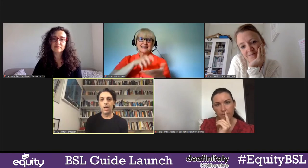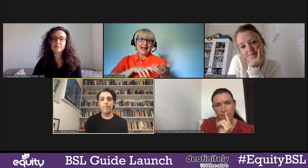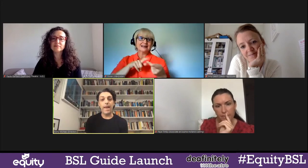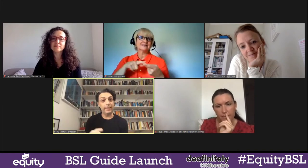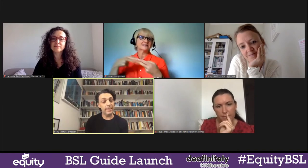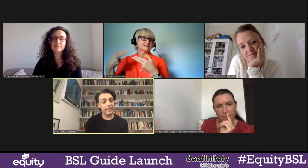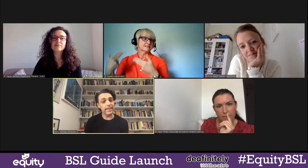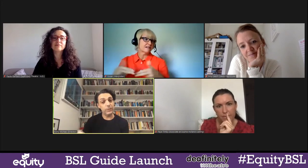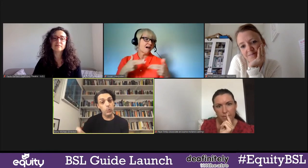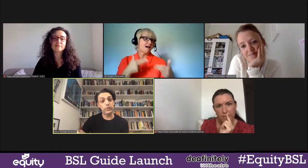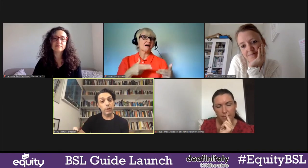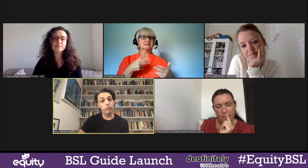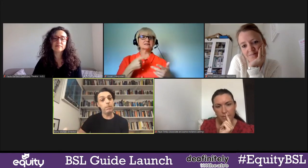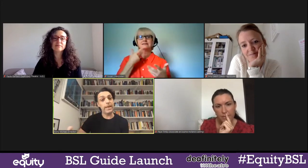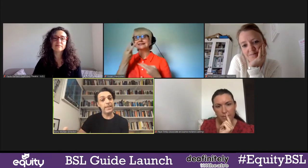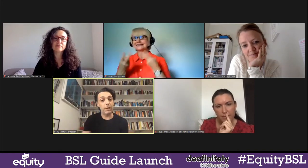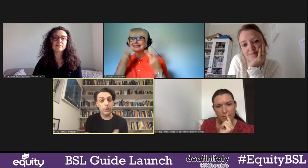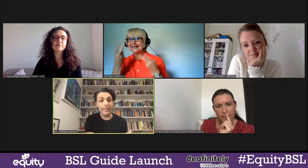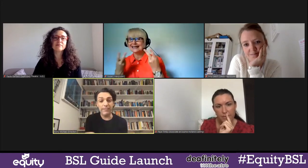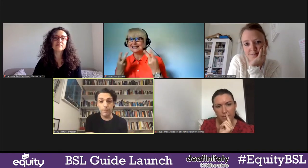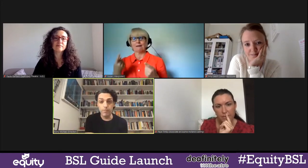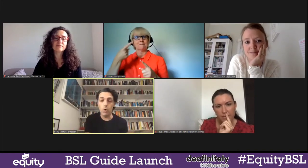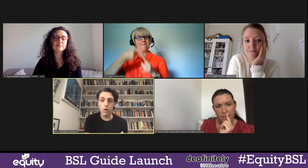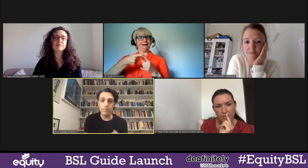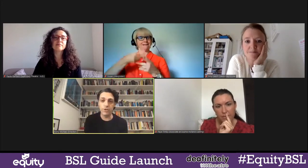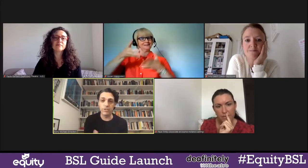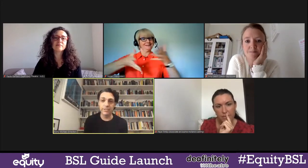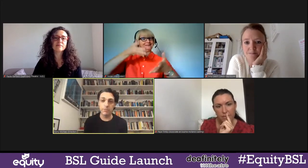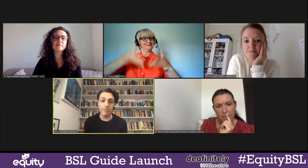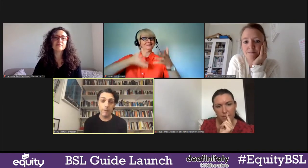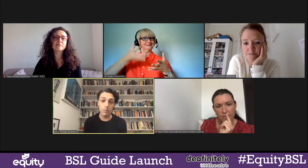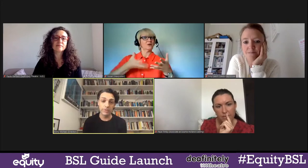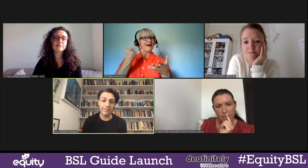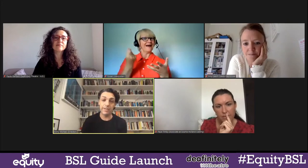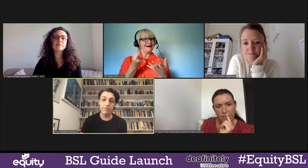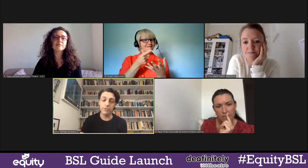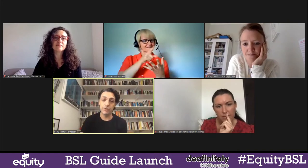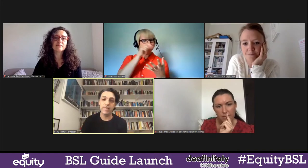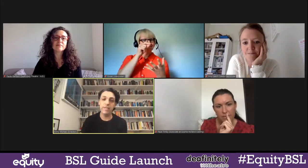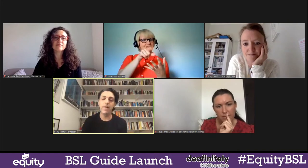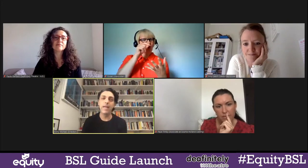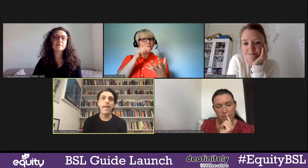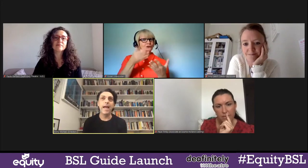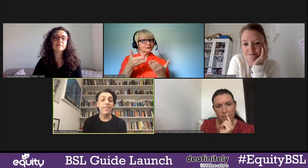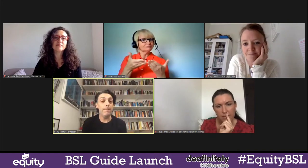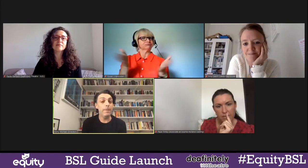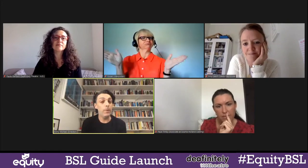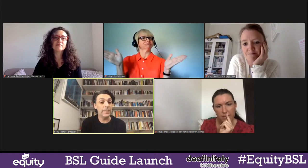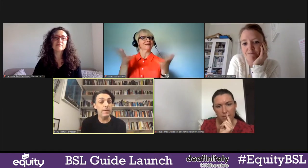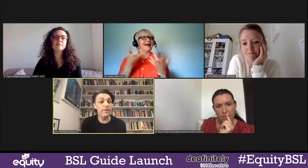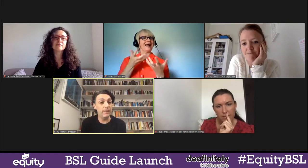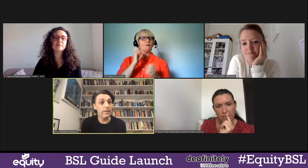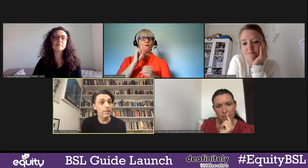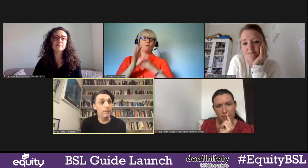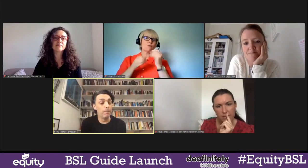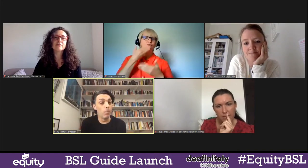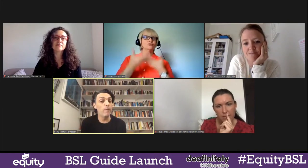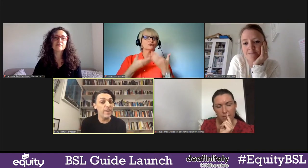and in this case, also through BSL. So we had even more options in terms of how we wanted to tell the story. And that meant we had to be more